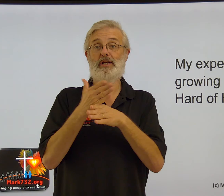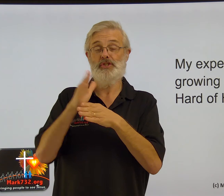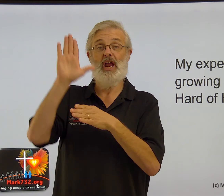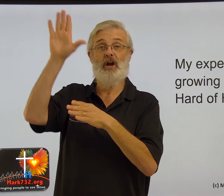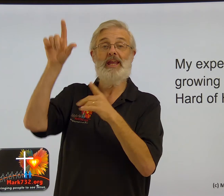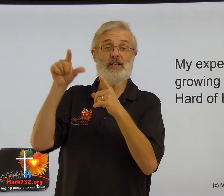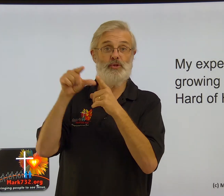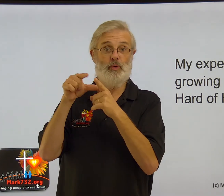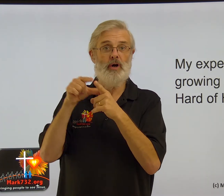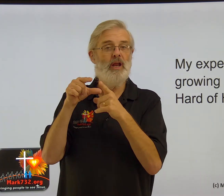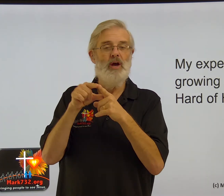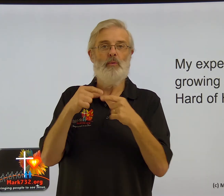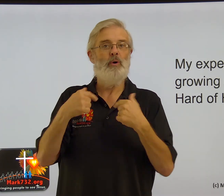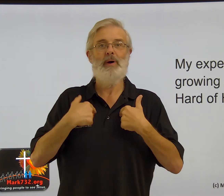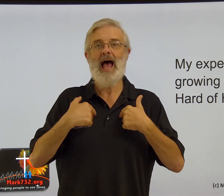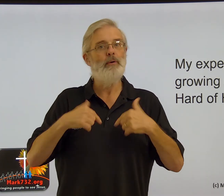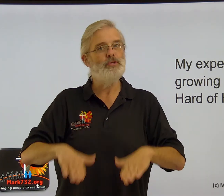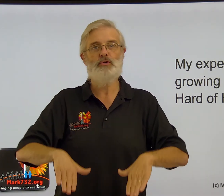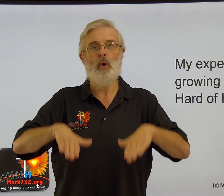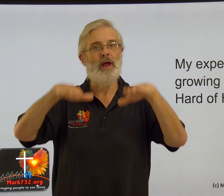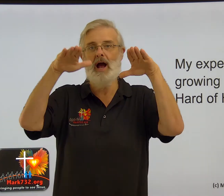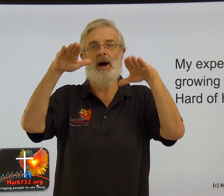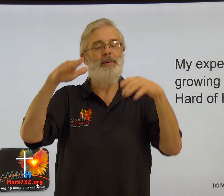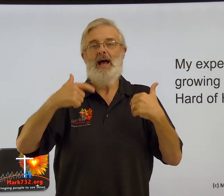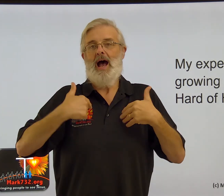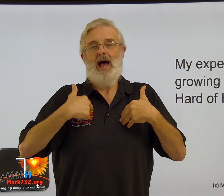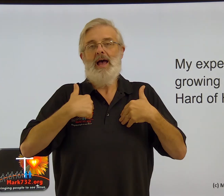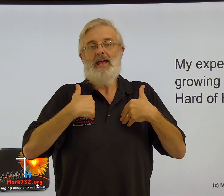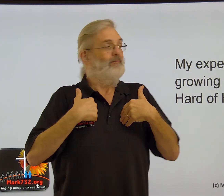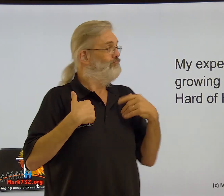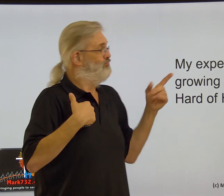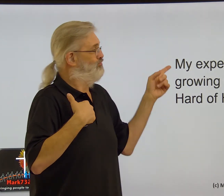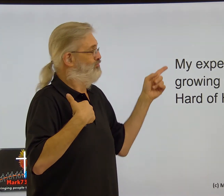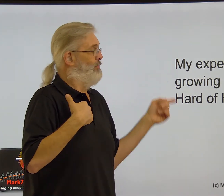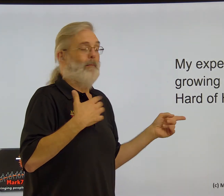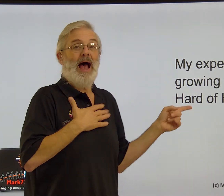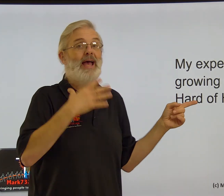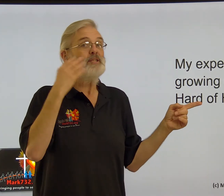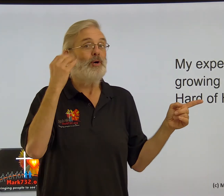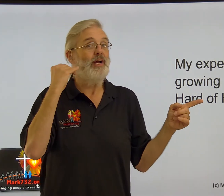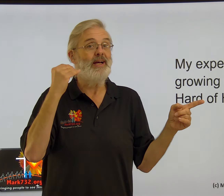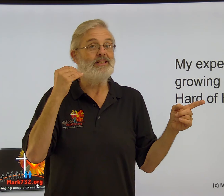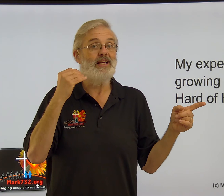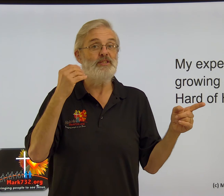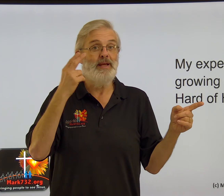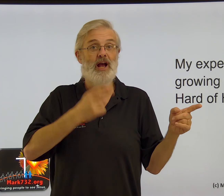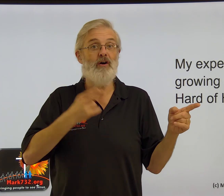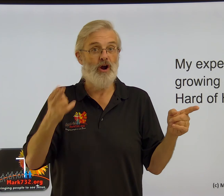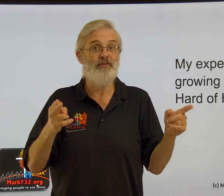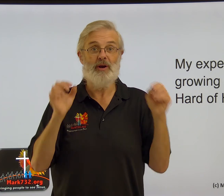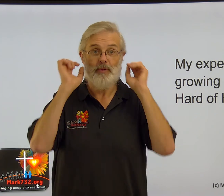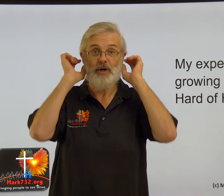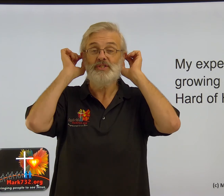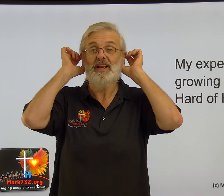share his word. Well, when I was growing up, my experience as being a hard of hearing person, I